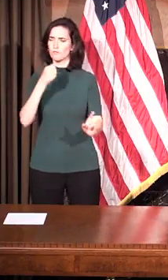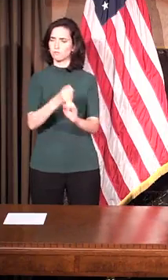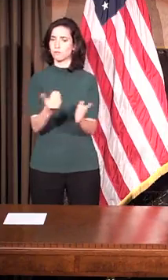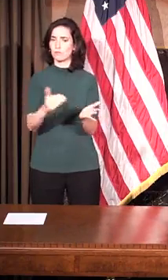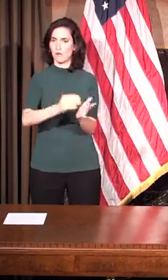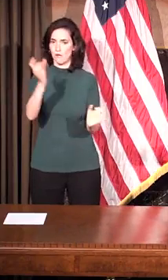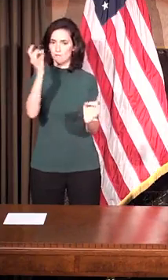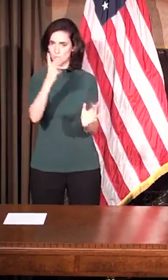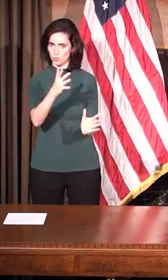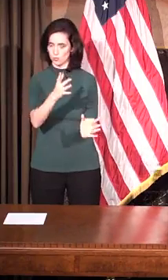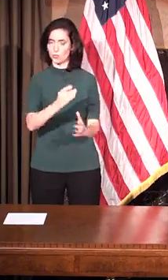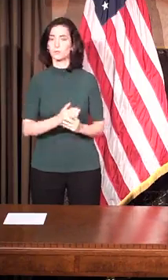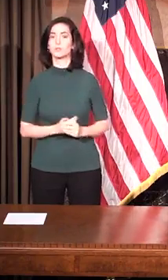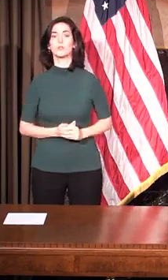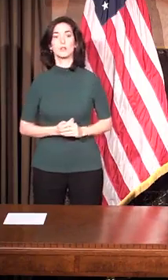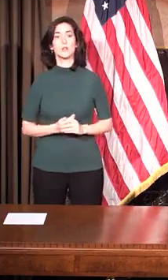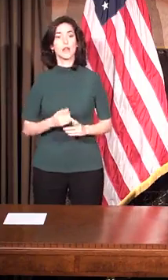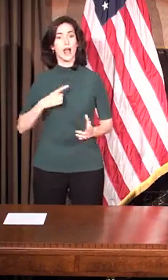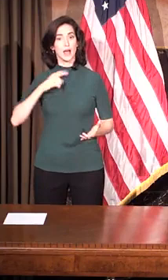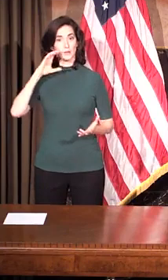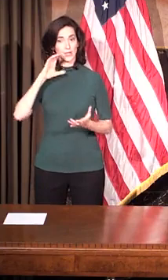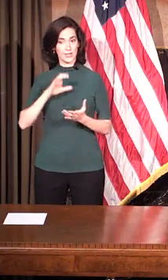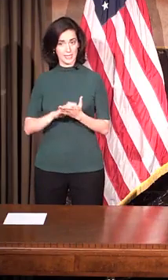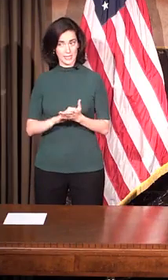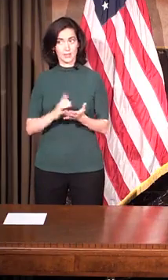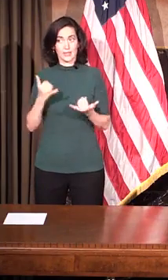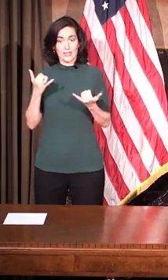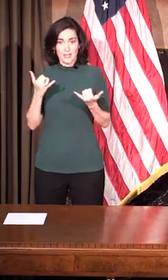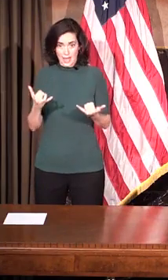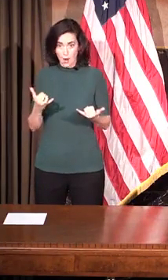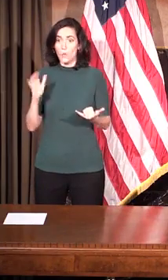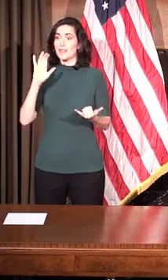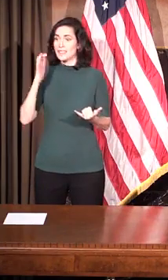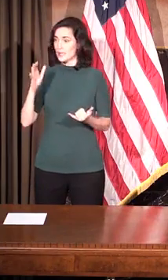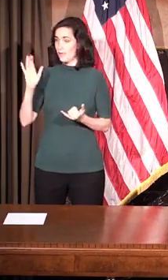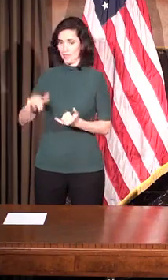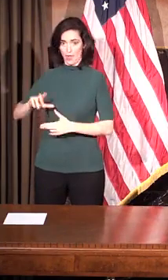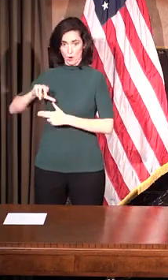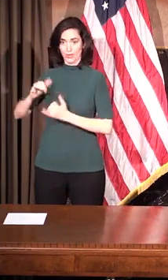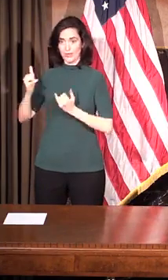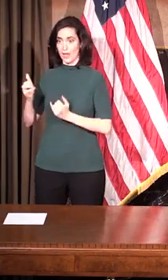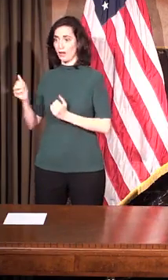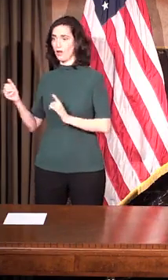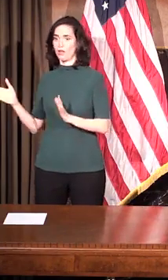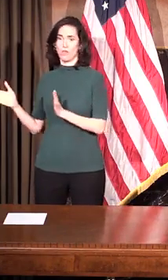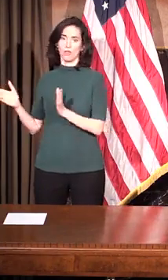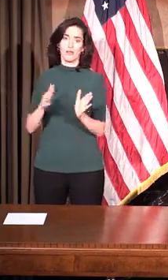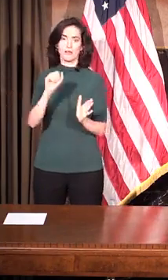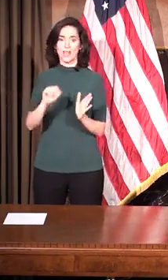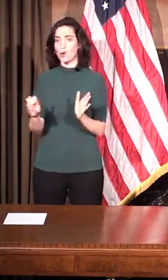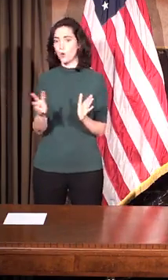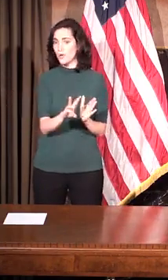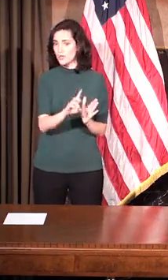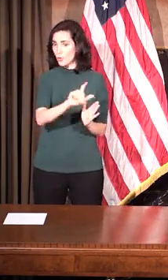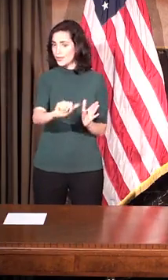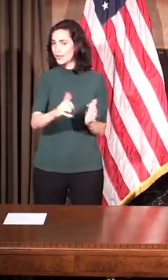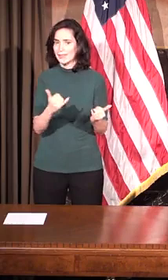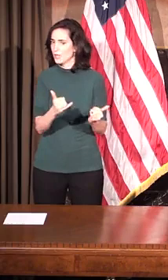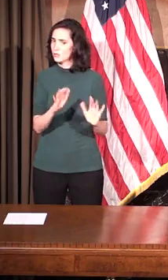relieved that as of right now, at least, the storm is not tracking towards southwest Louisiana. We don't think that that's likely at